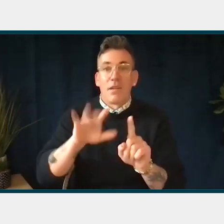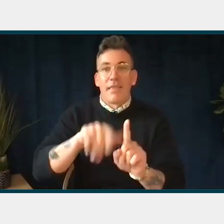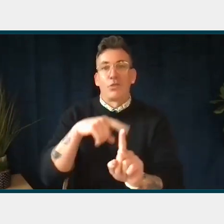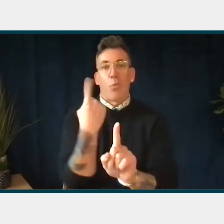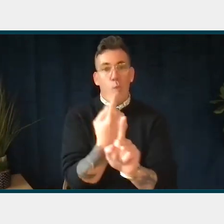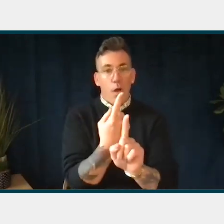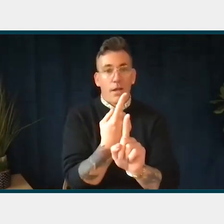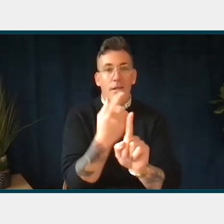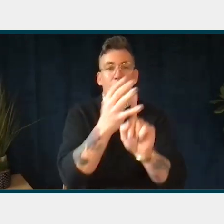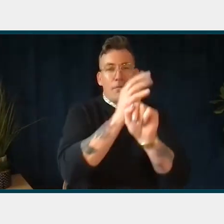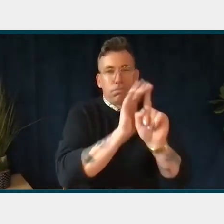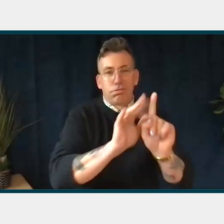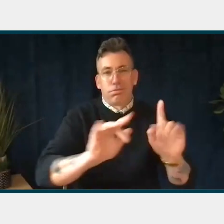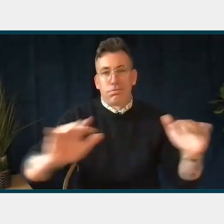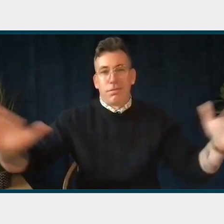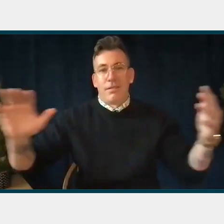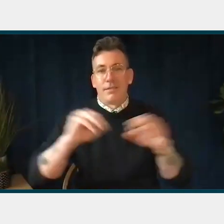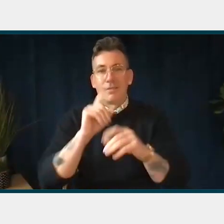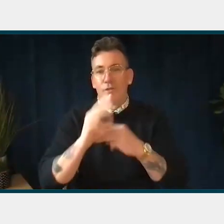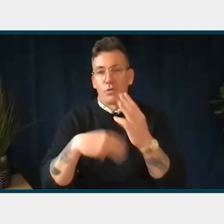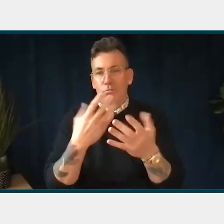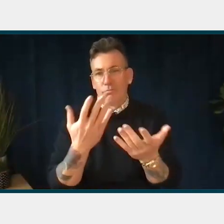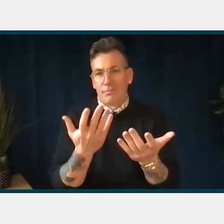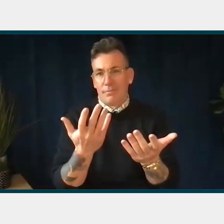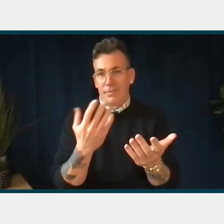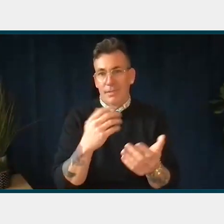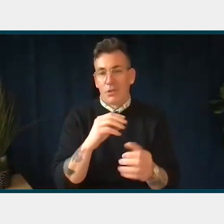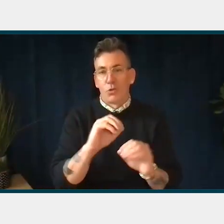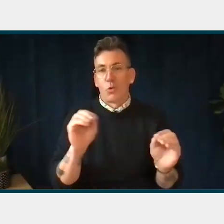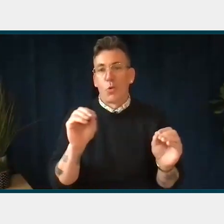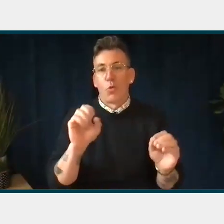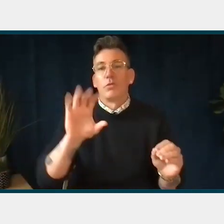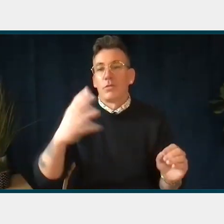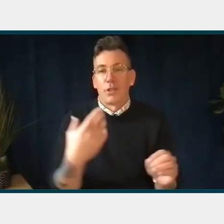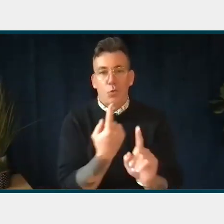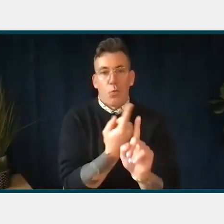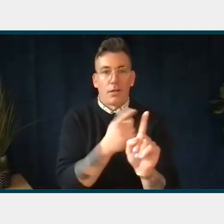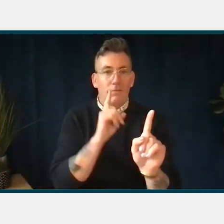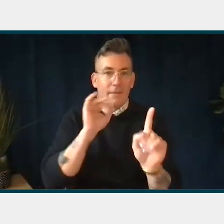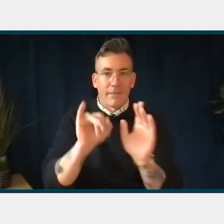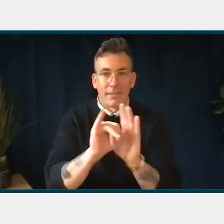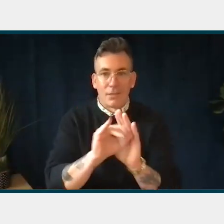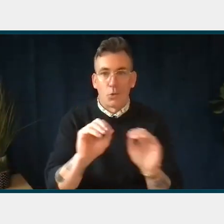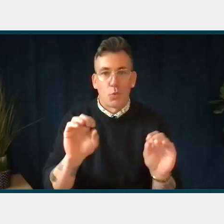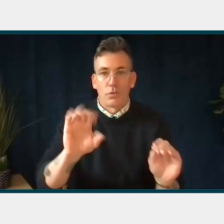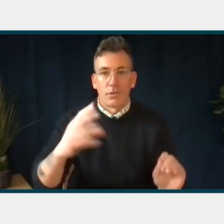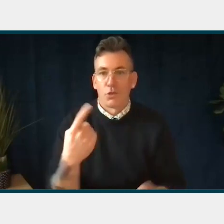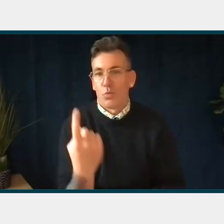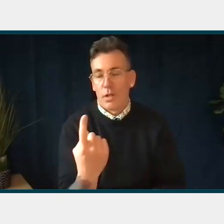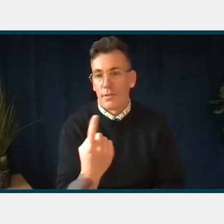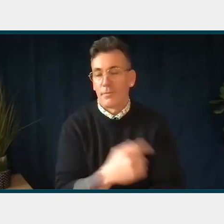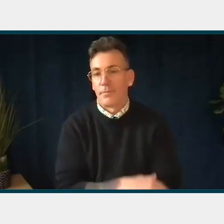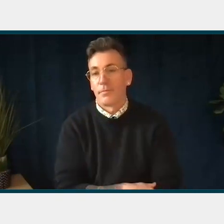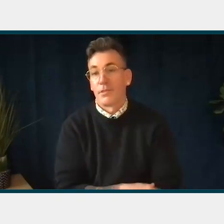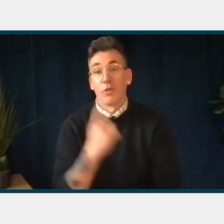My own background, my own experiences, yes, but that's only one of a continuum of the world of deafness. There's no